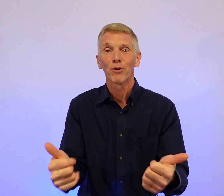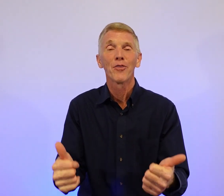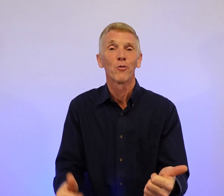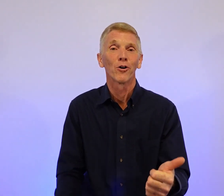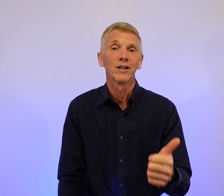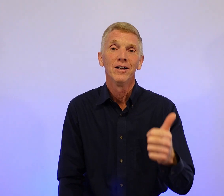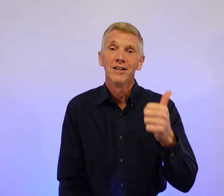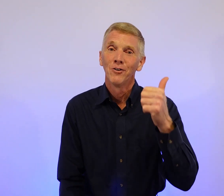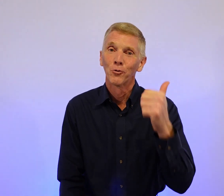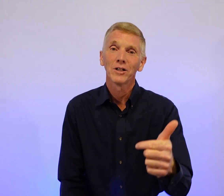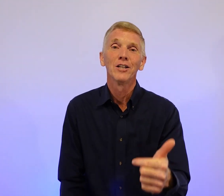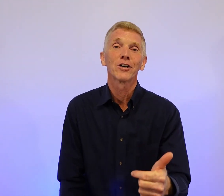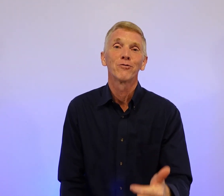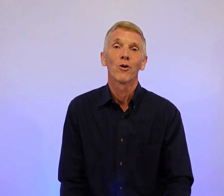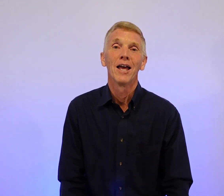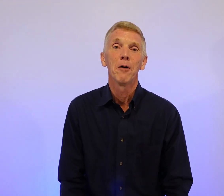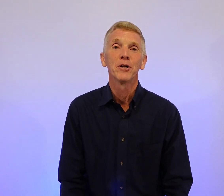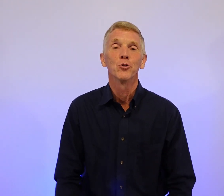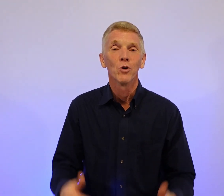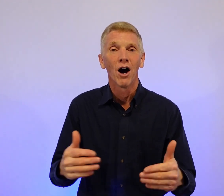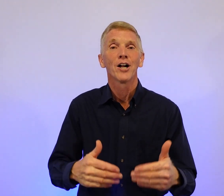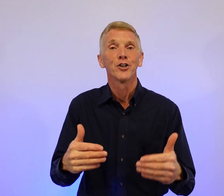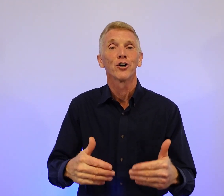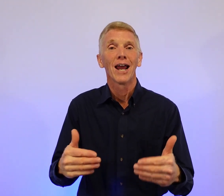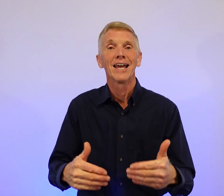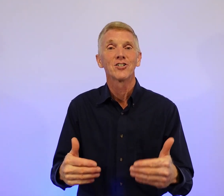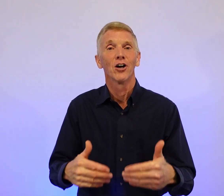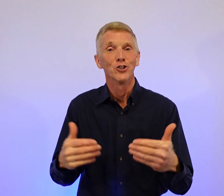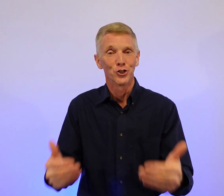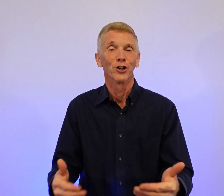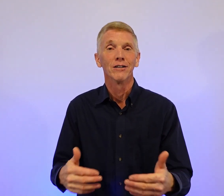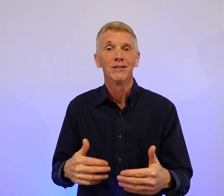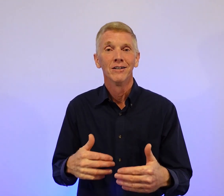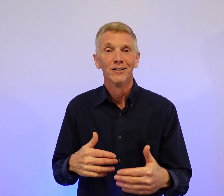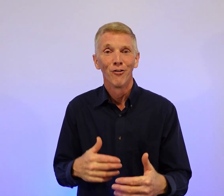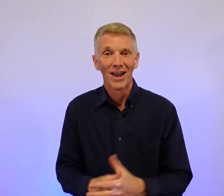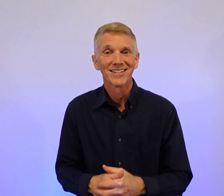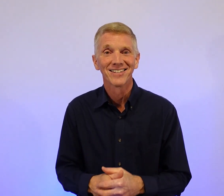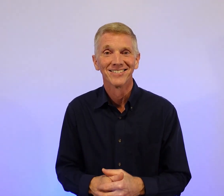spread the word. Really looking forward to helping you on your ASL journey. Thanks.